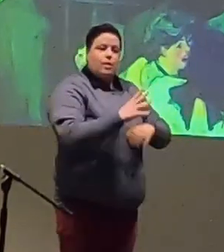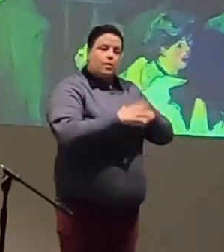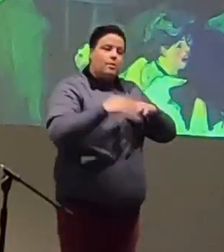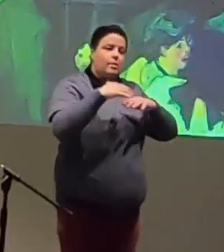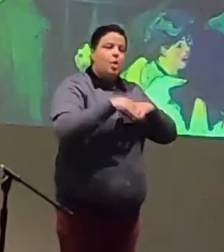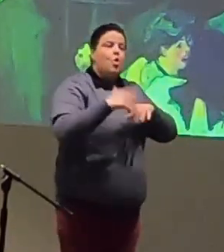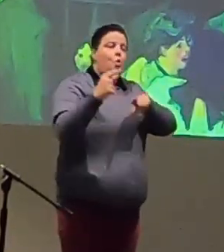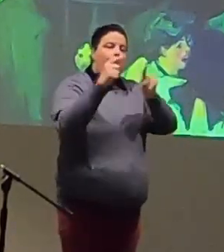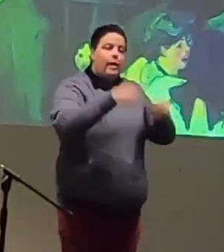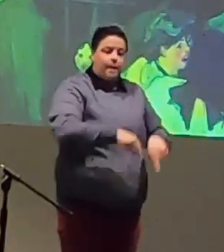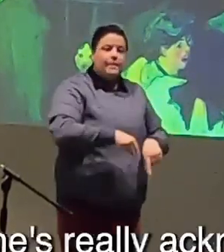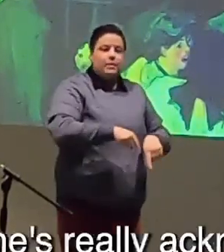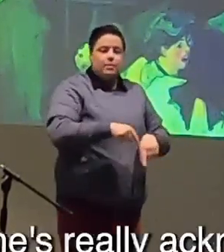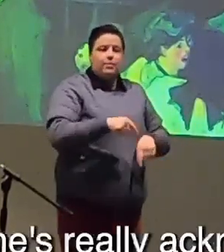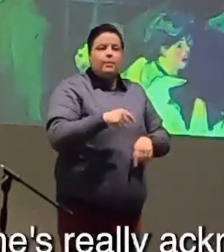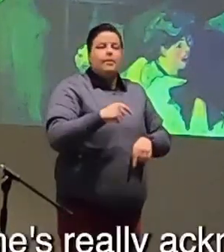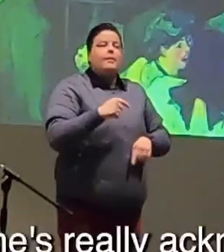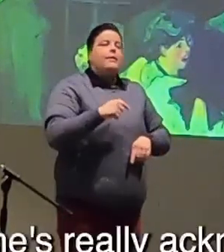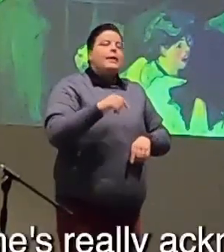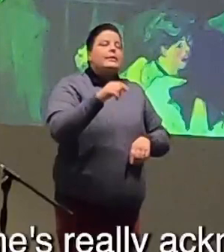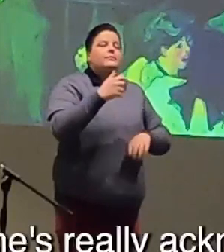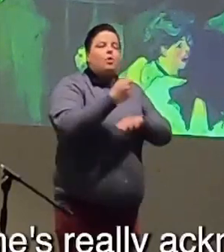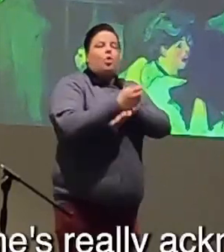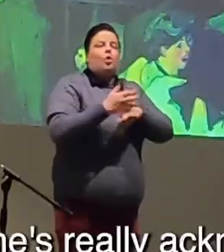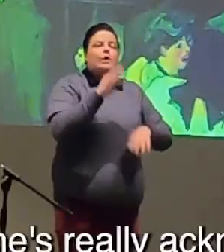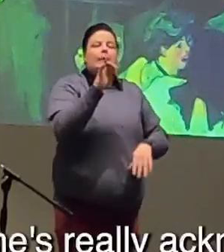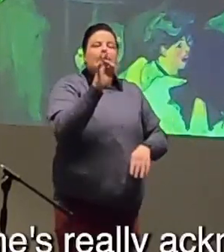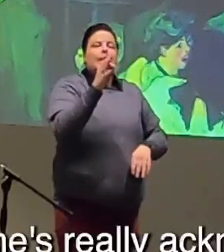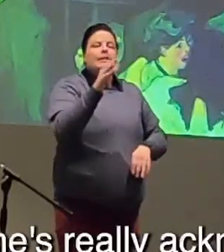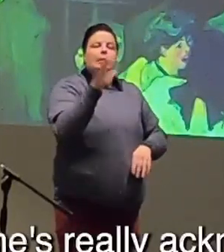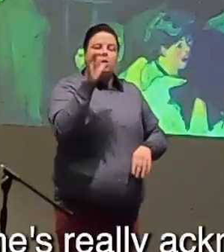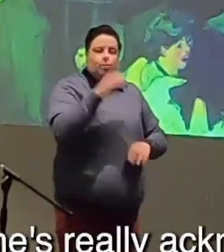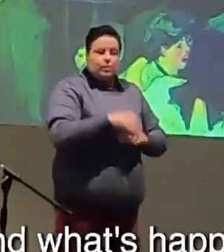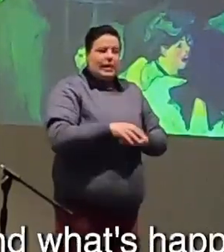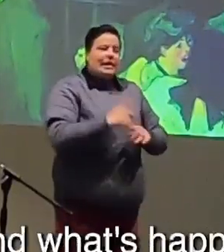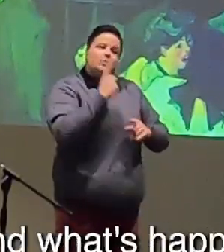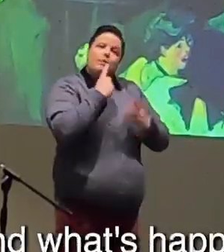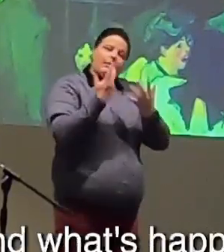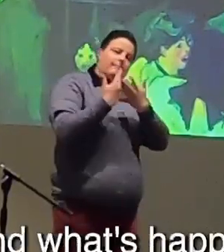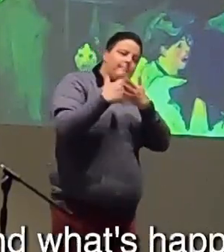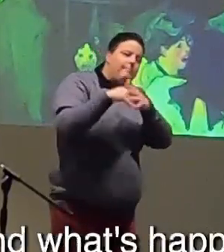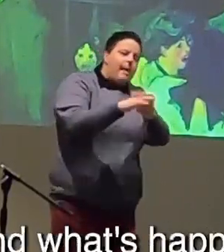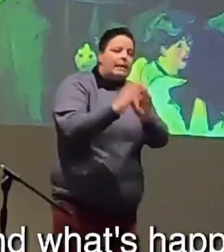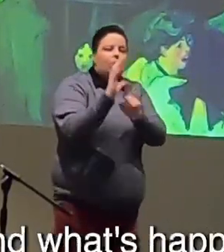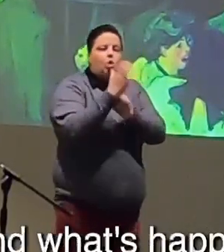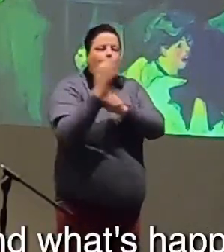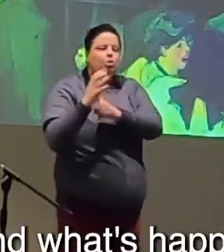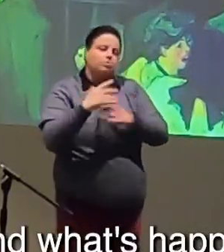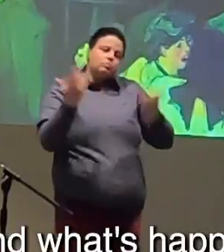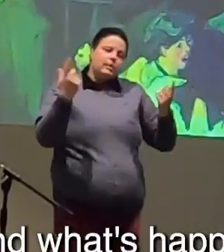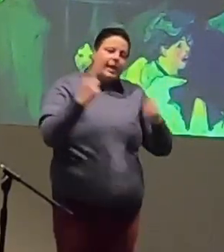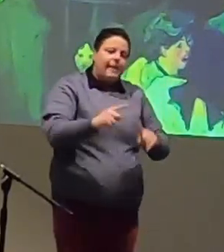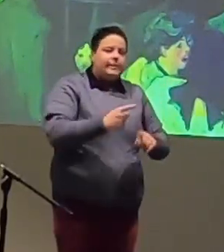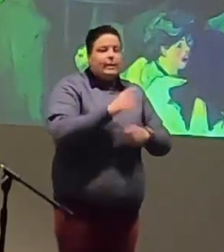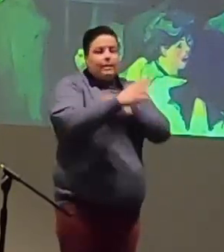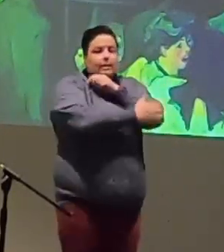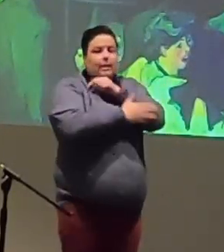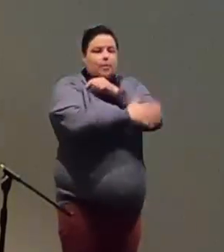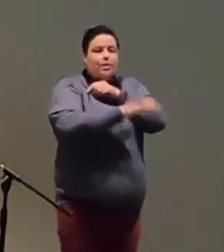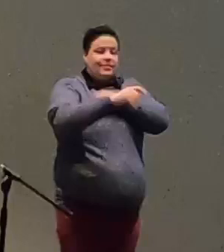in the late 19th century. So he's really acknowledging this melding of cultures and what is happening in the country at this time.